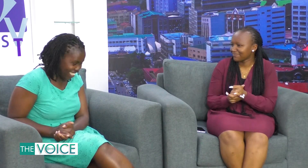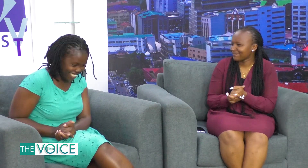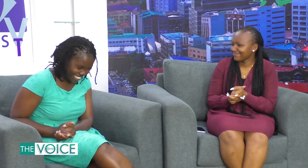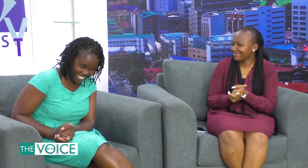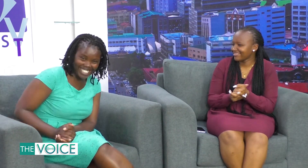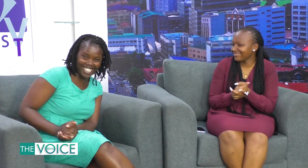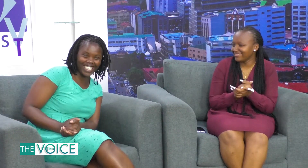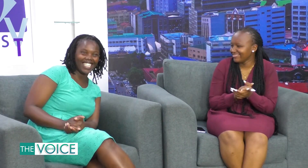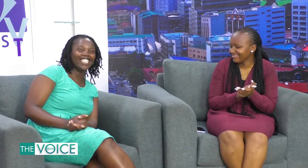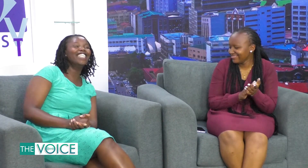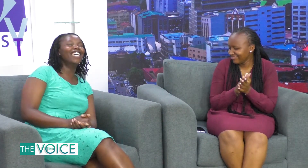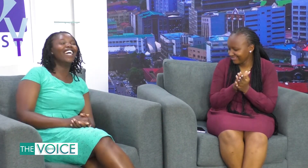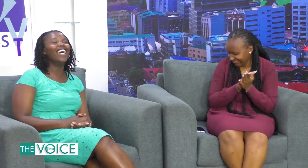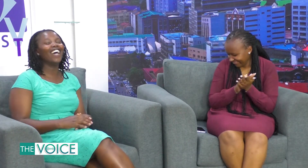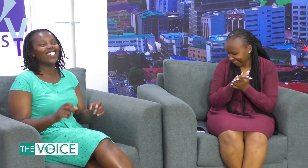So that's all. Yeah.